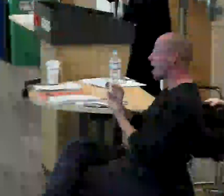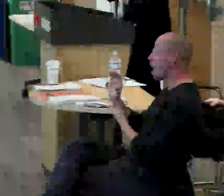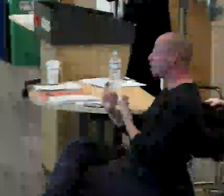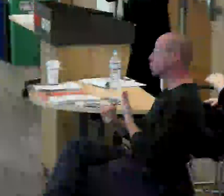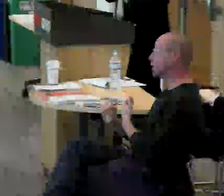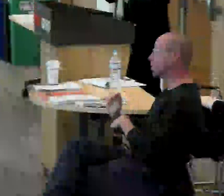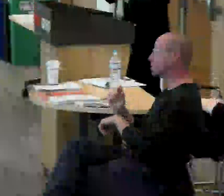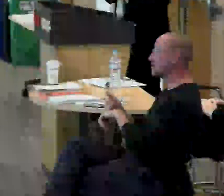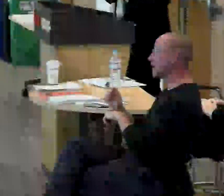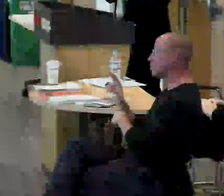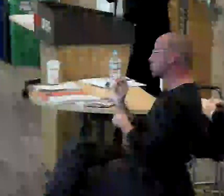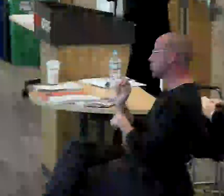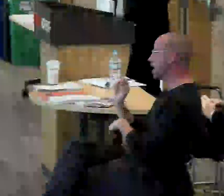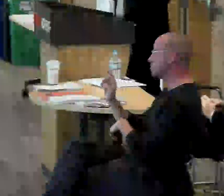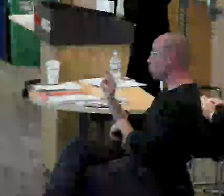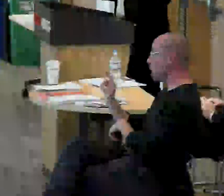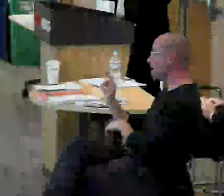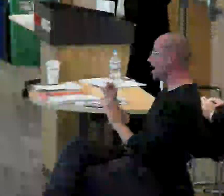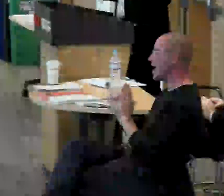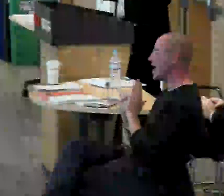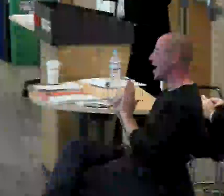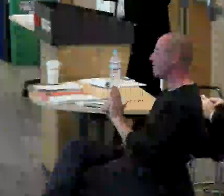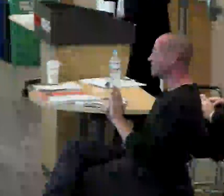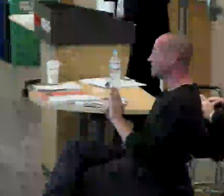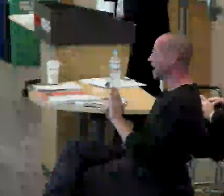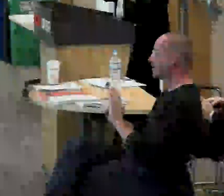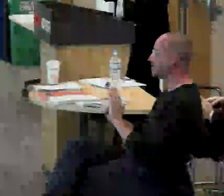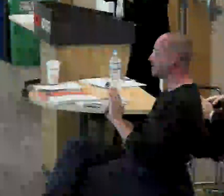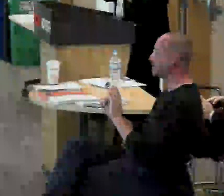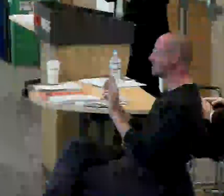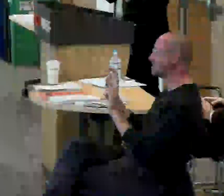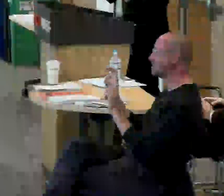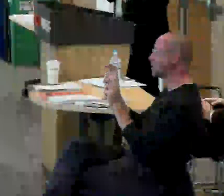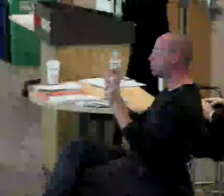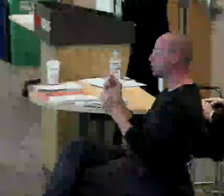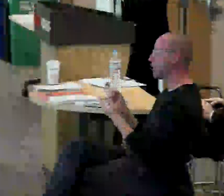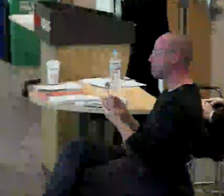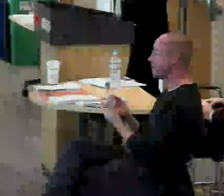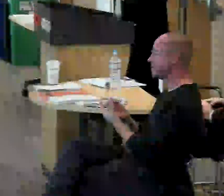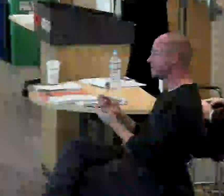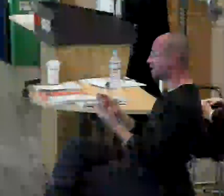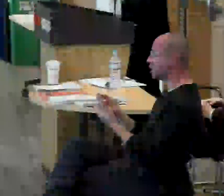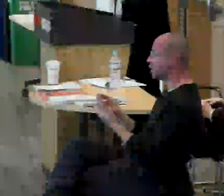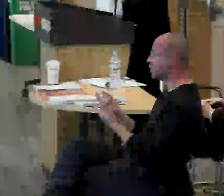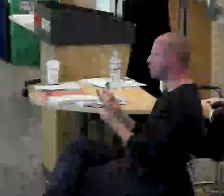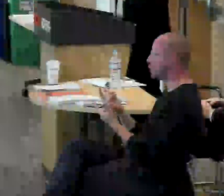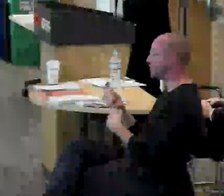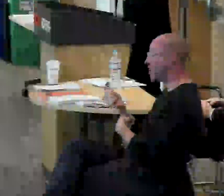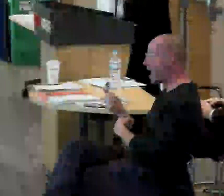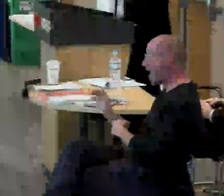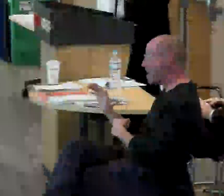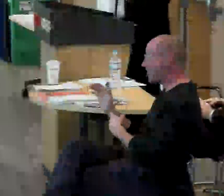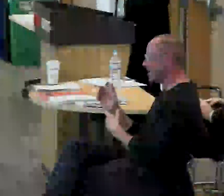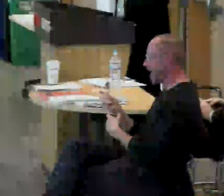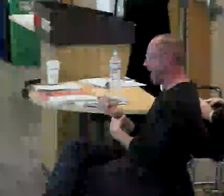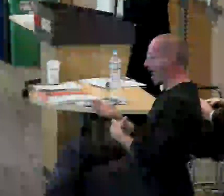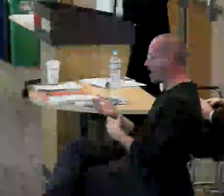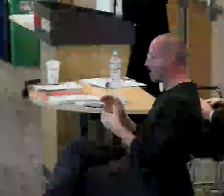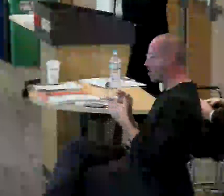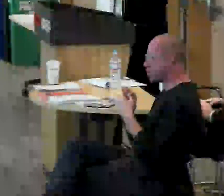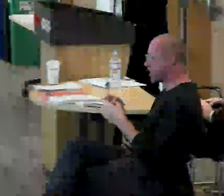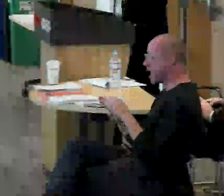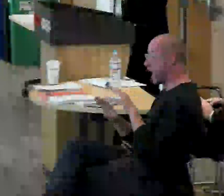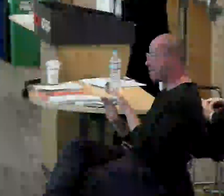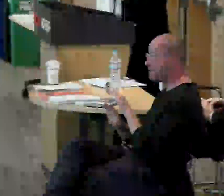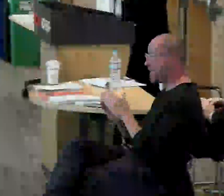2001, emphasizes subject matter and material, anything from basic banking, education,